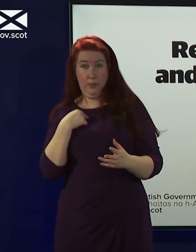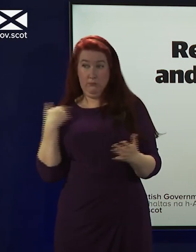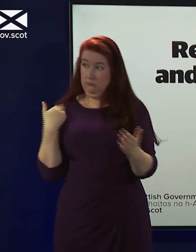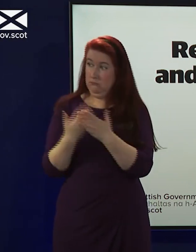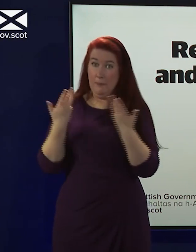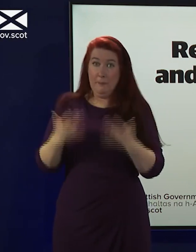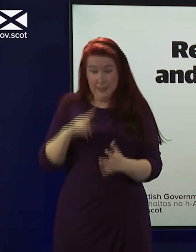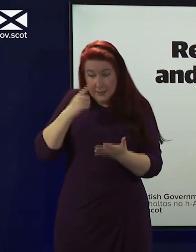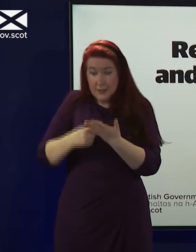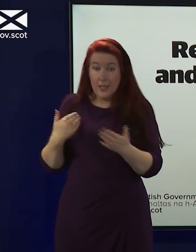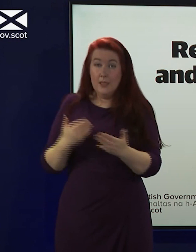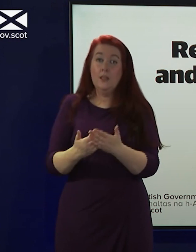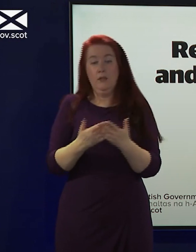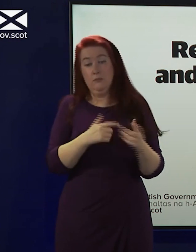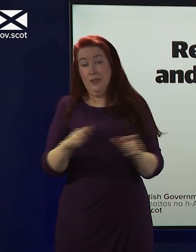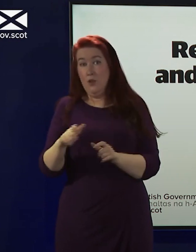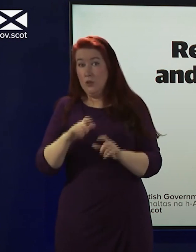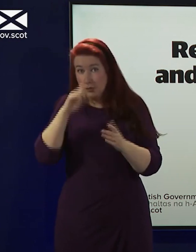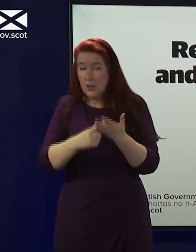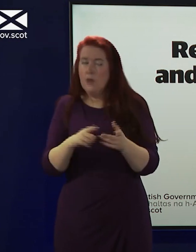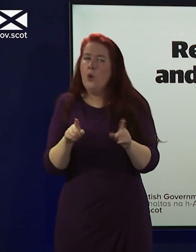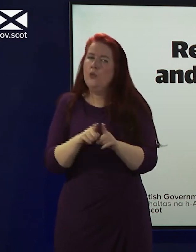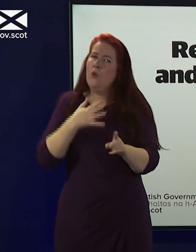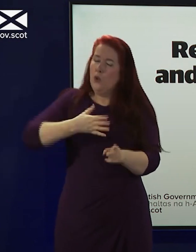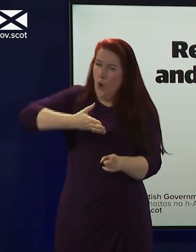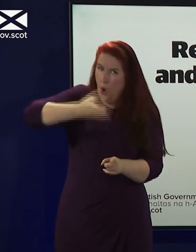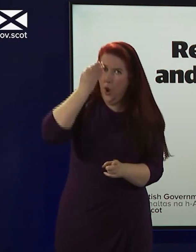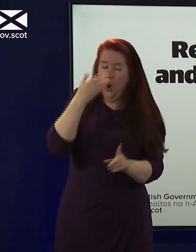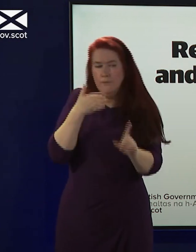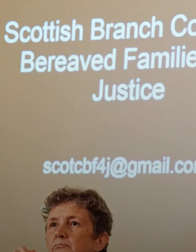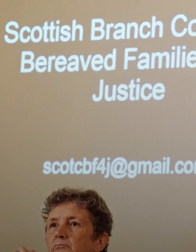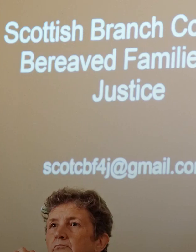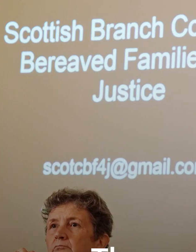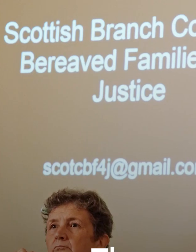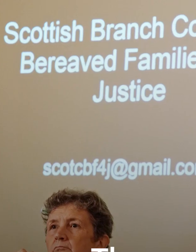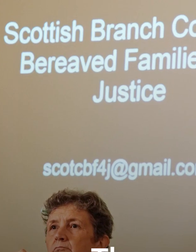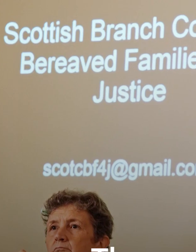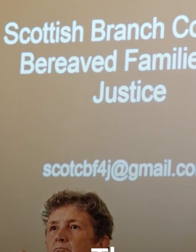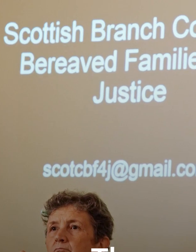but also, of course, in identifying and learning appropriate lessons for the future.